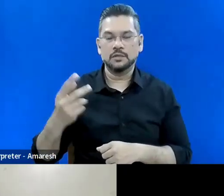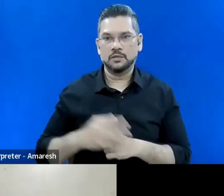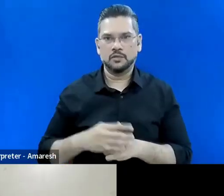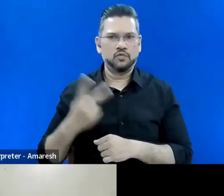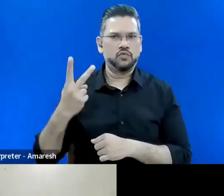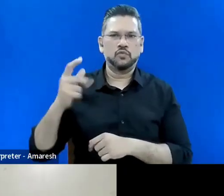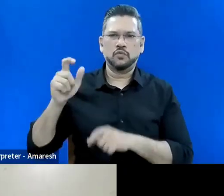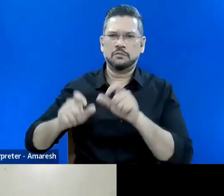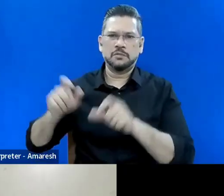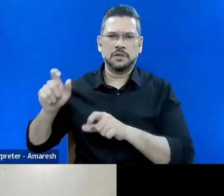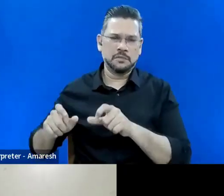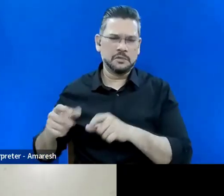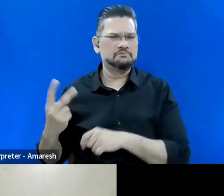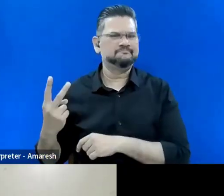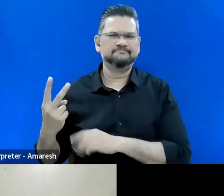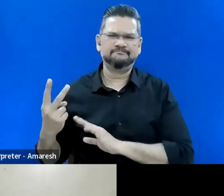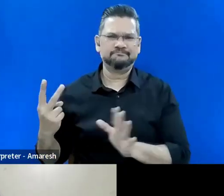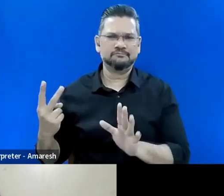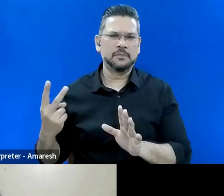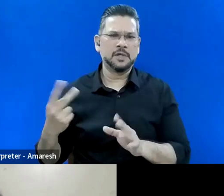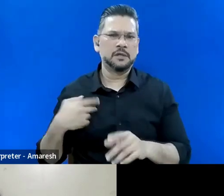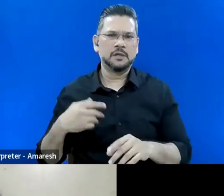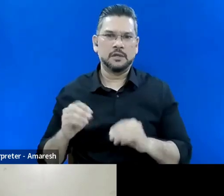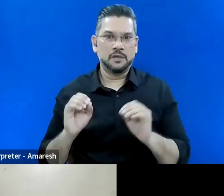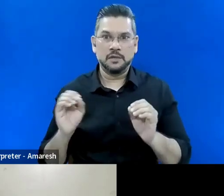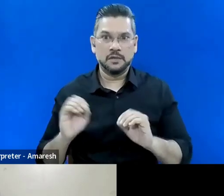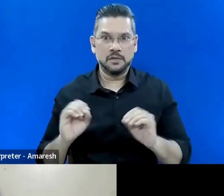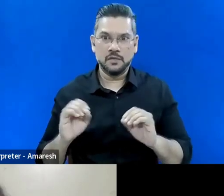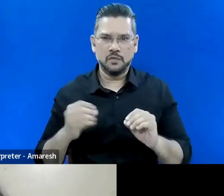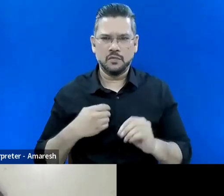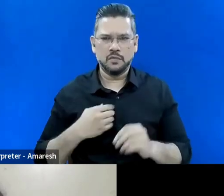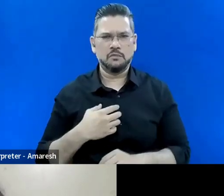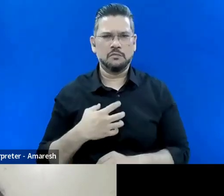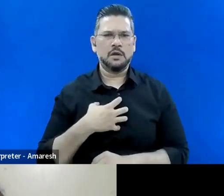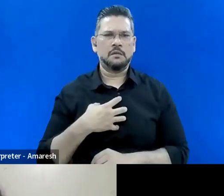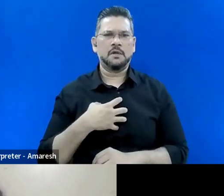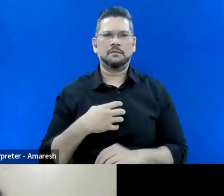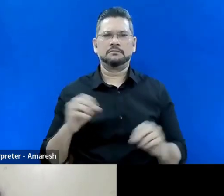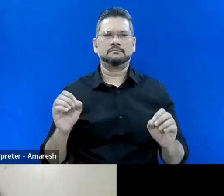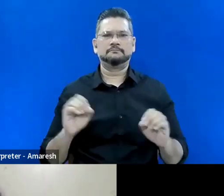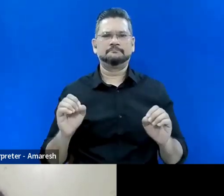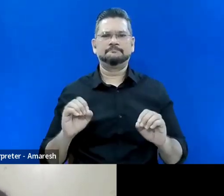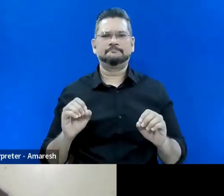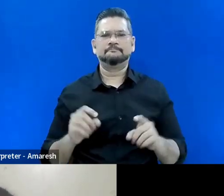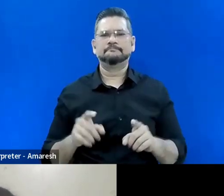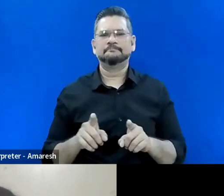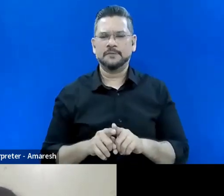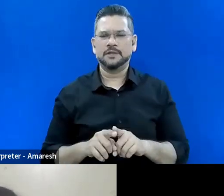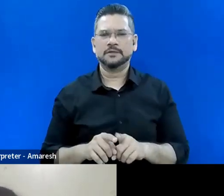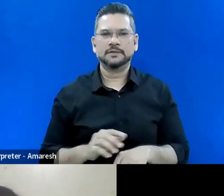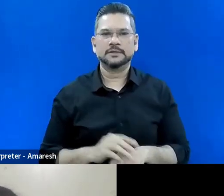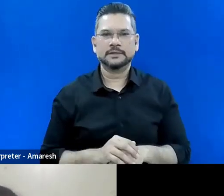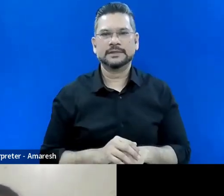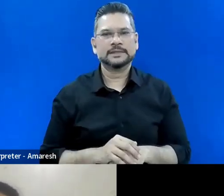We are passionate with the work that we do. But these are some of the areas, like in terms of leadership, yeah? Sarah, you need to slow down.